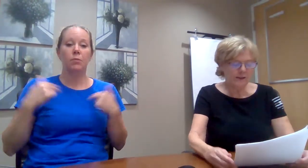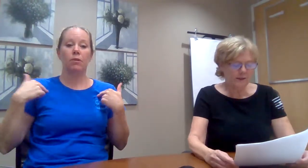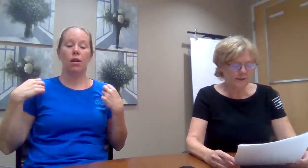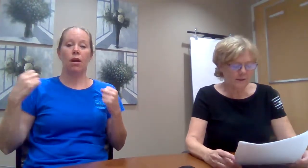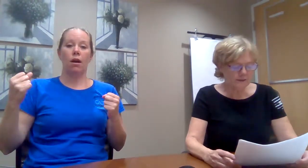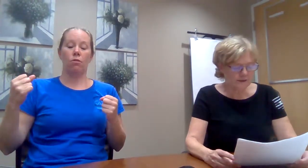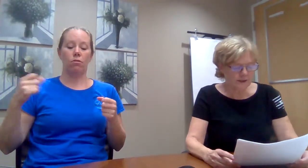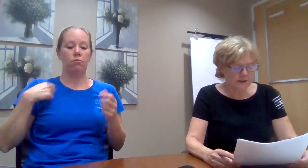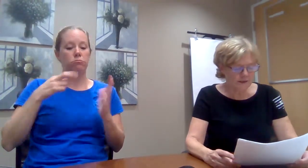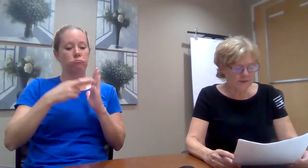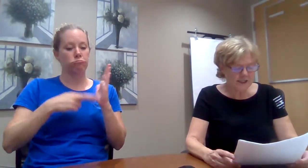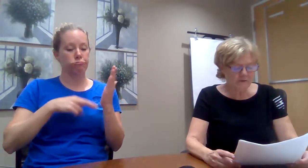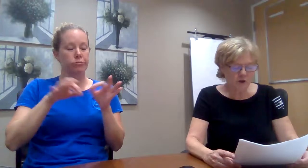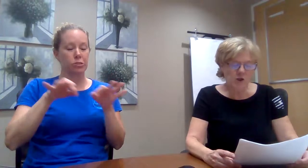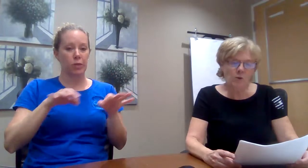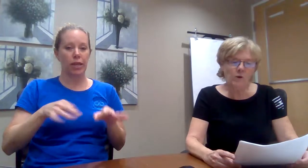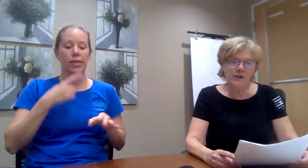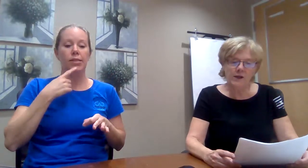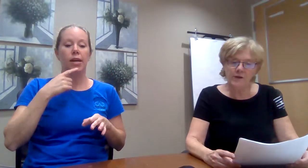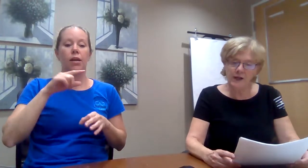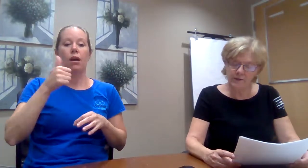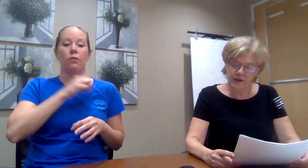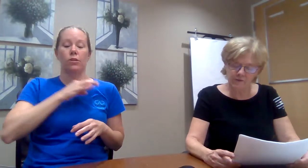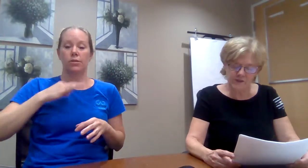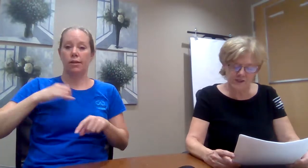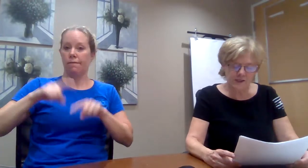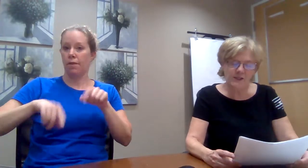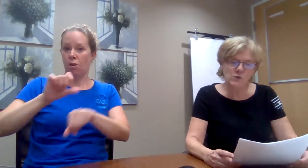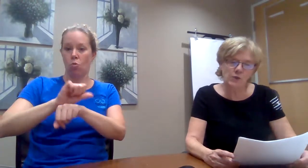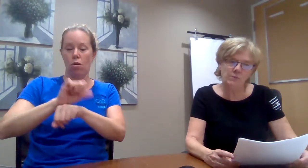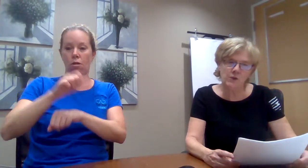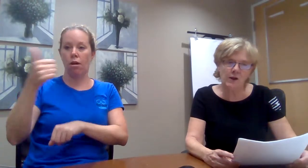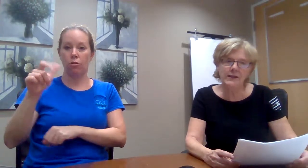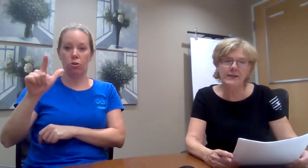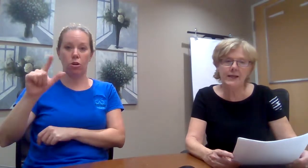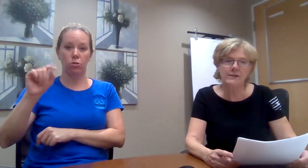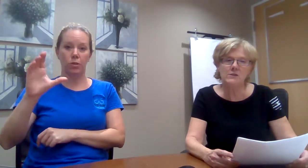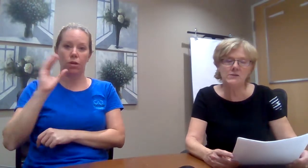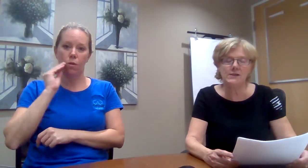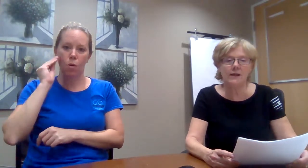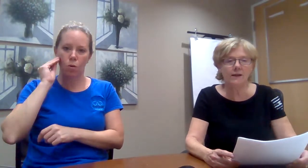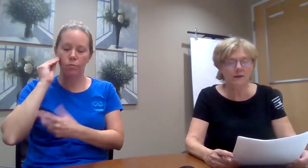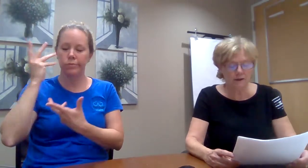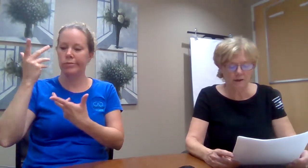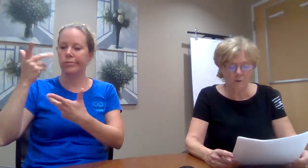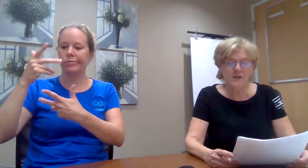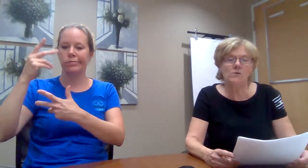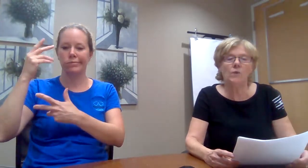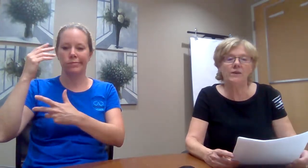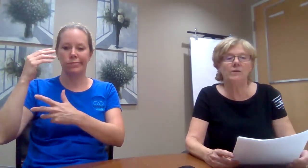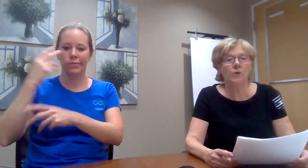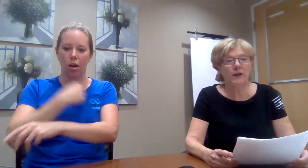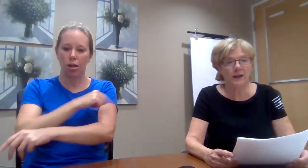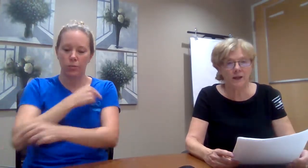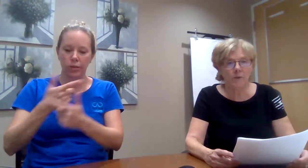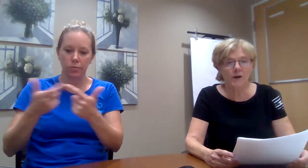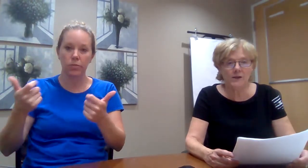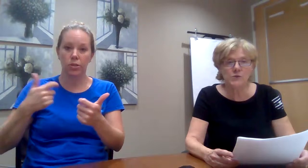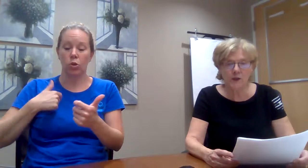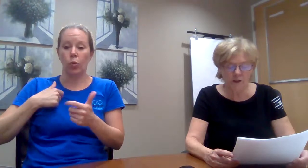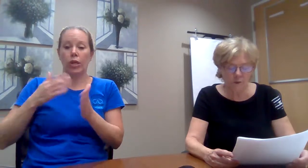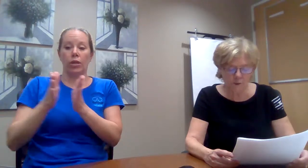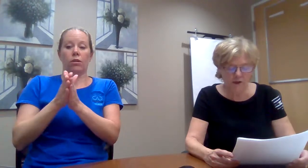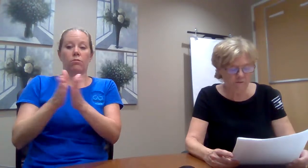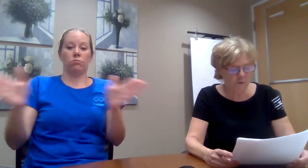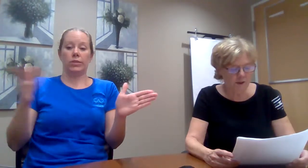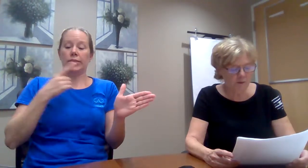me, that staff could not work in other healthcare facilities, we broadened that to say we didn't want them working anywhere else